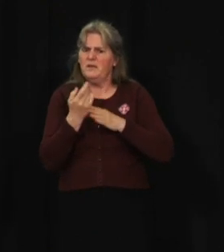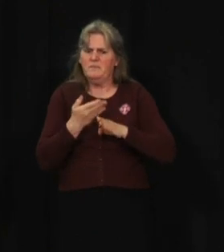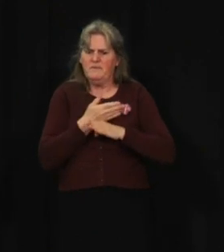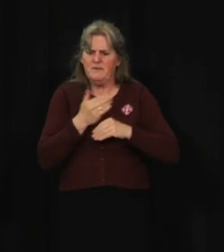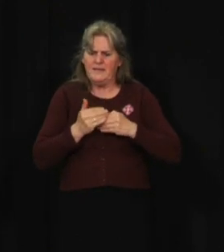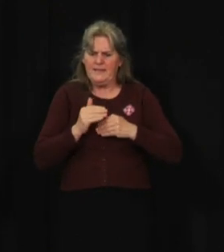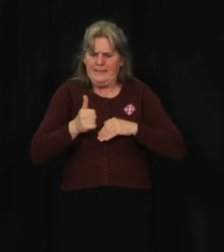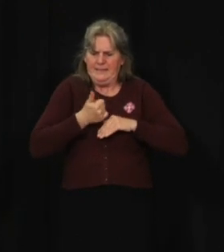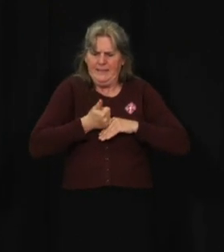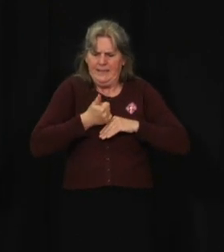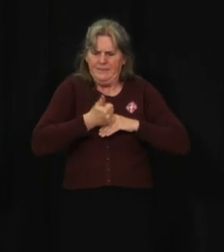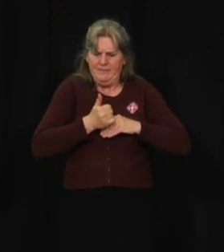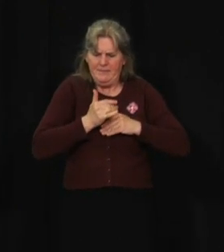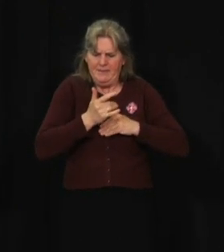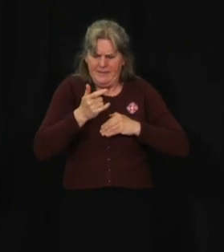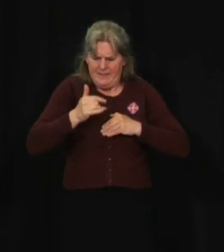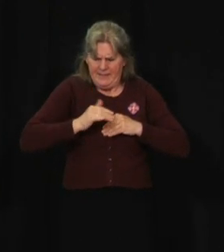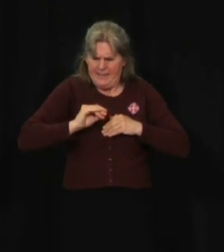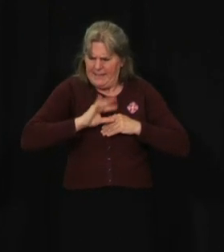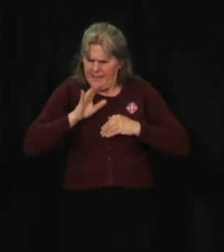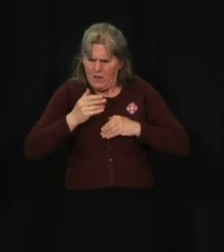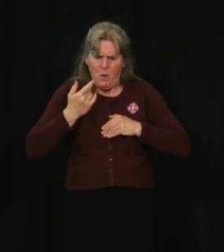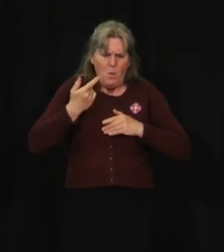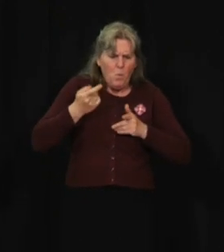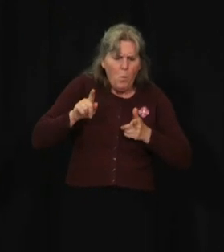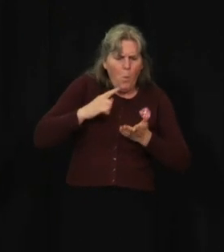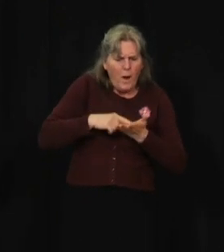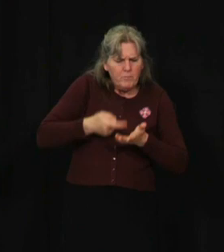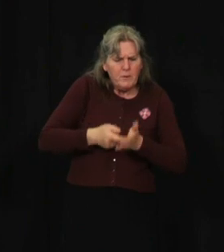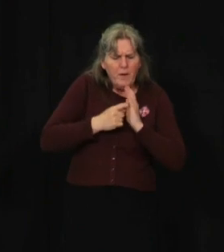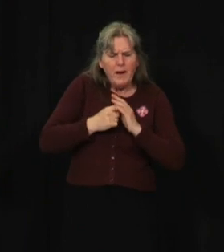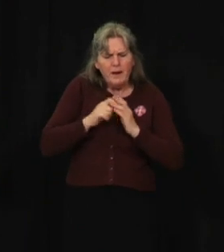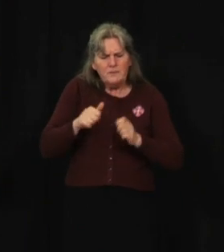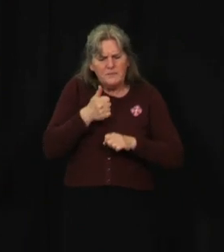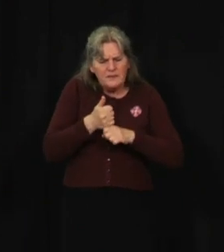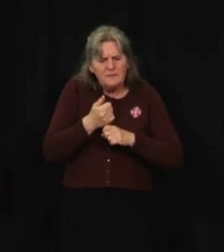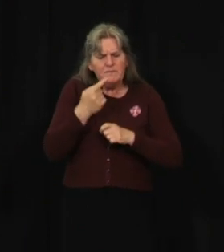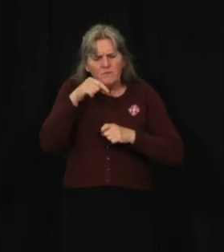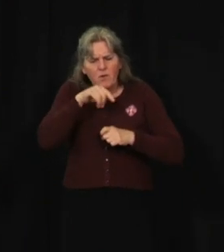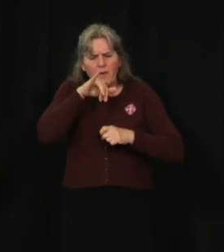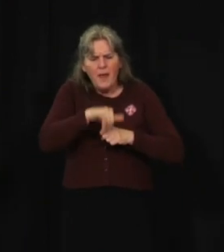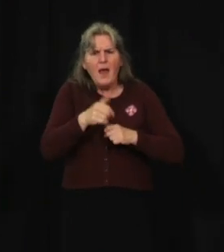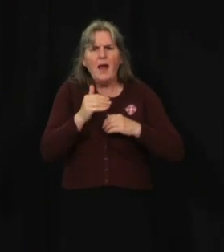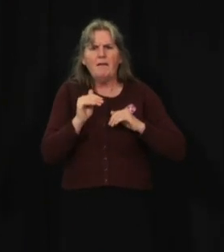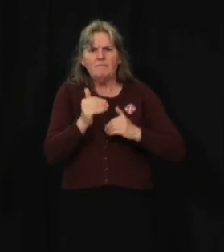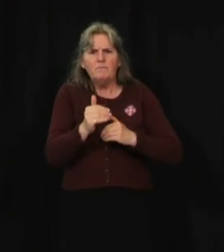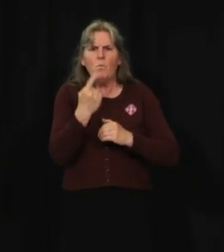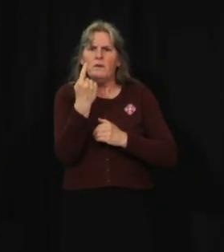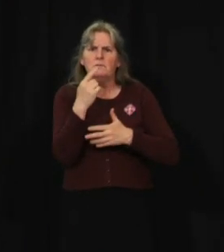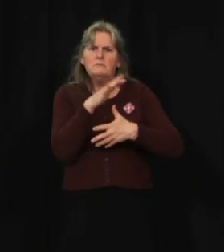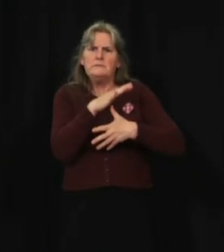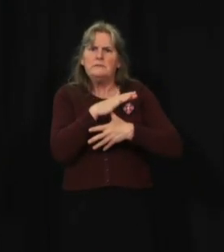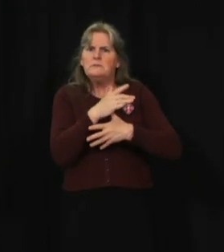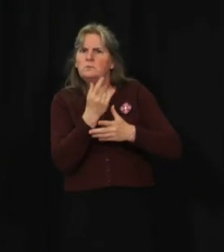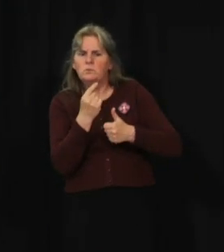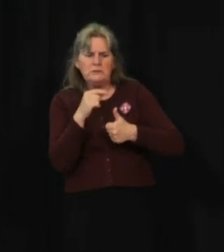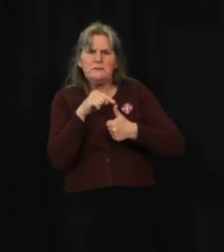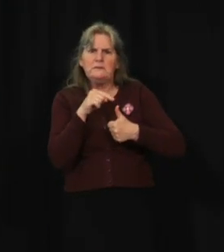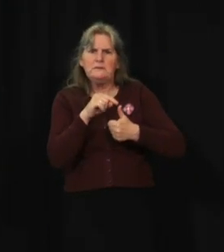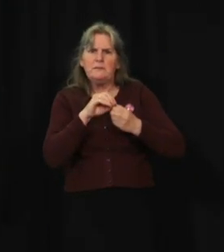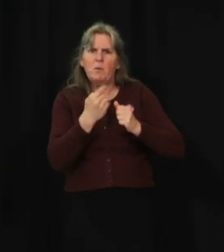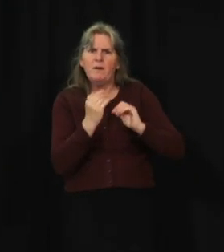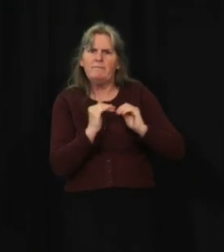everything in phase one to be kind of clarified and to be realized and operationalized, and probably weeks beyond that.